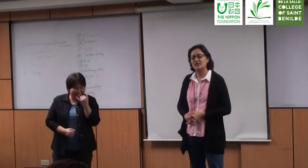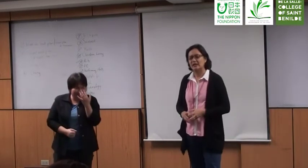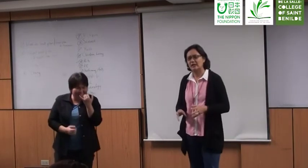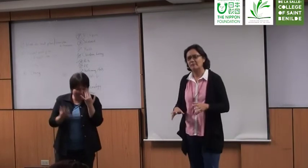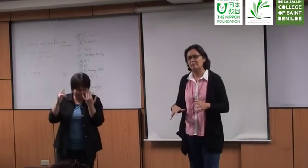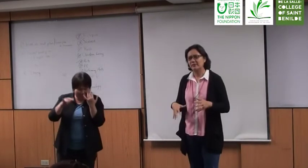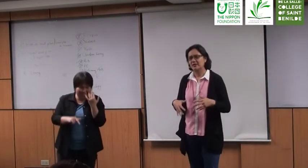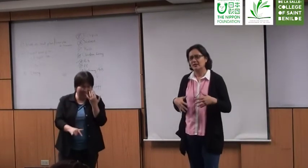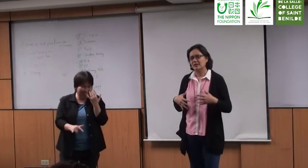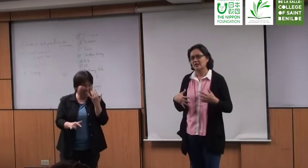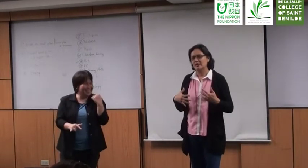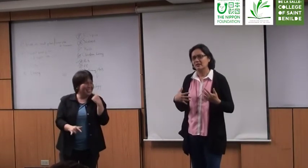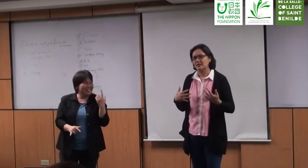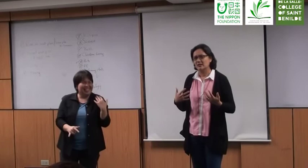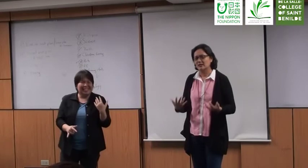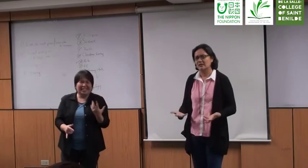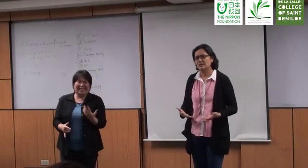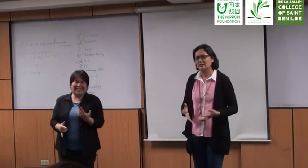You know,